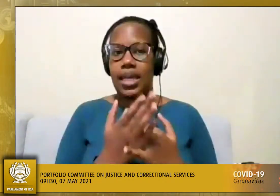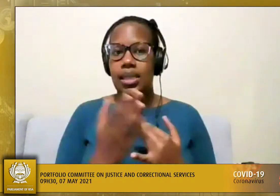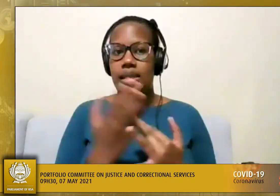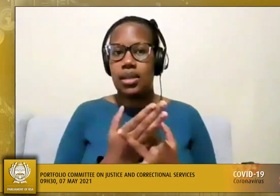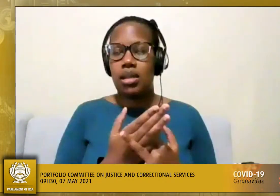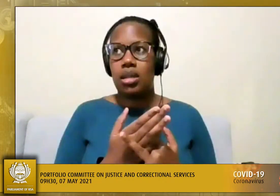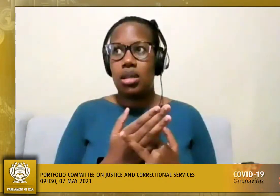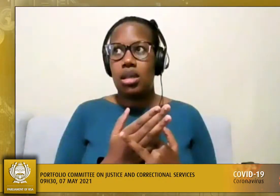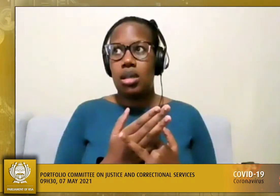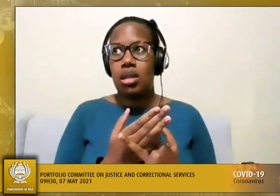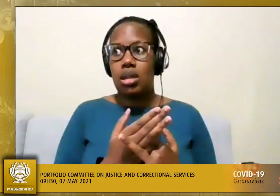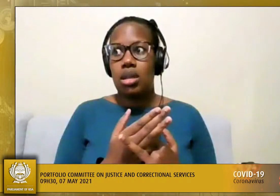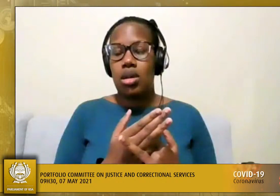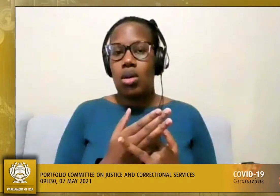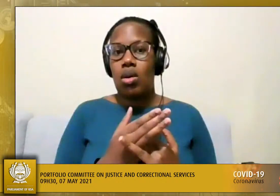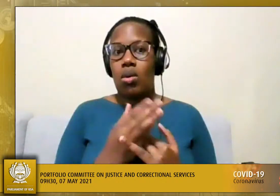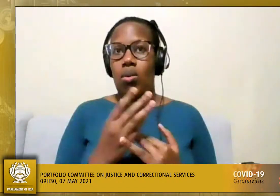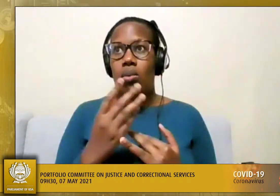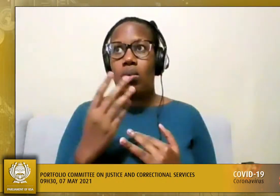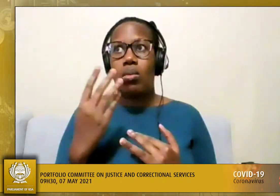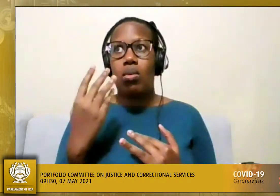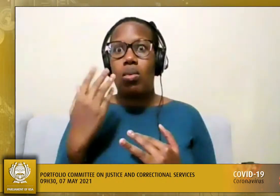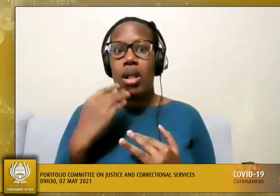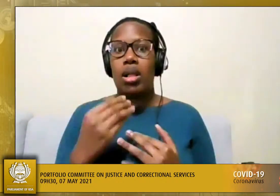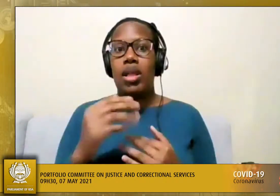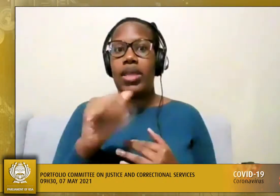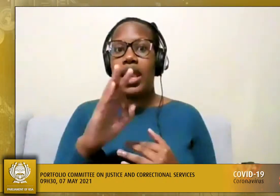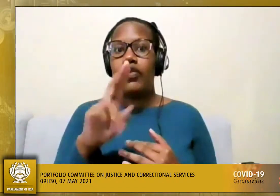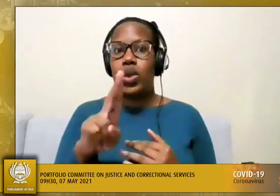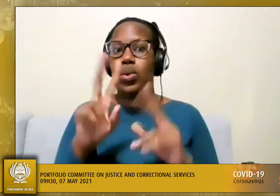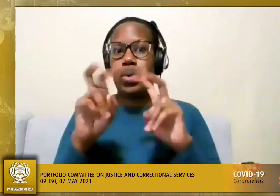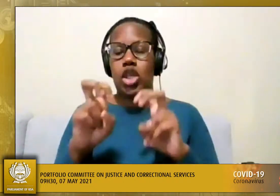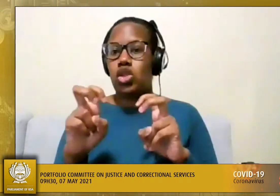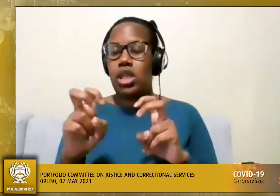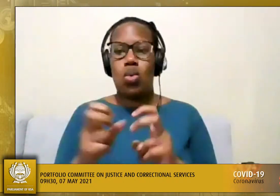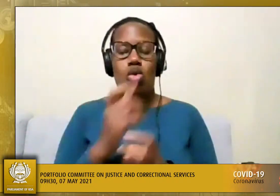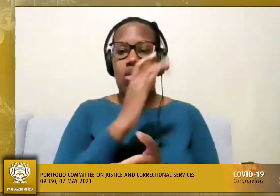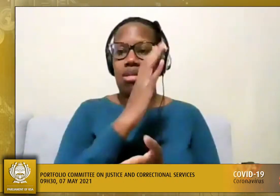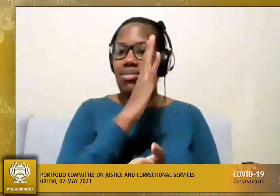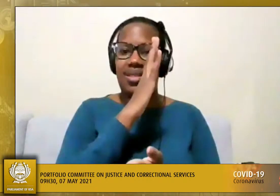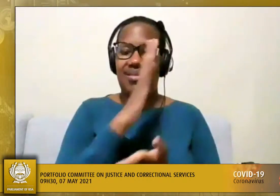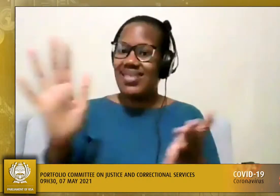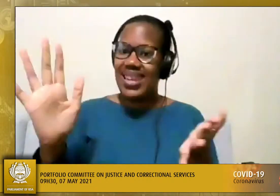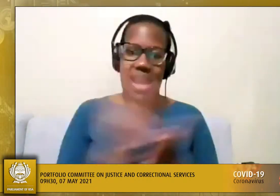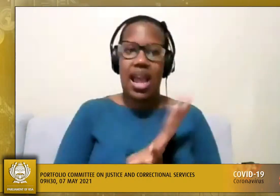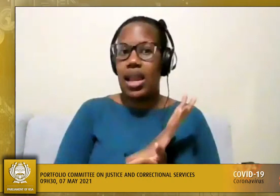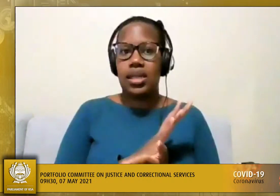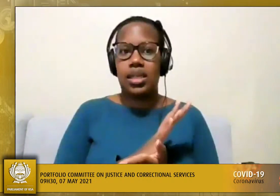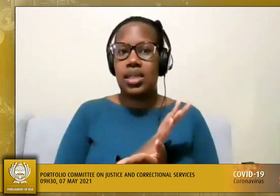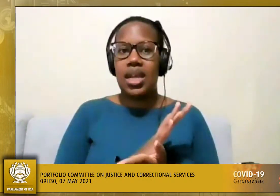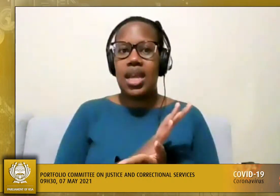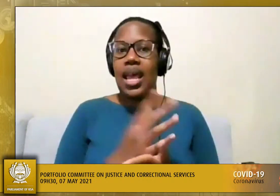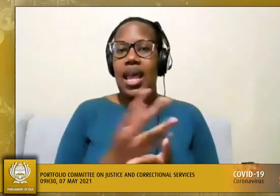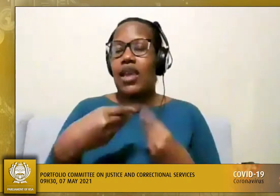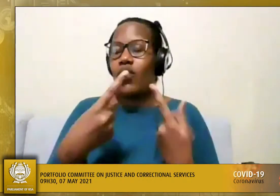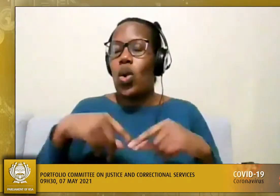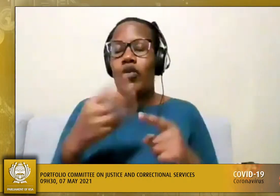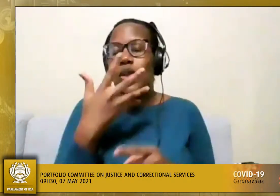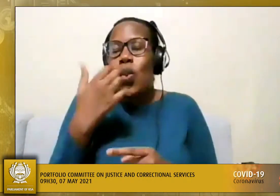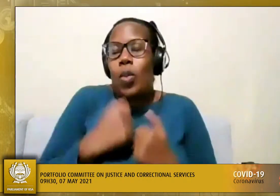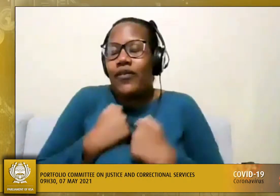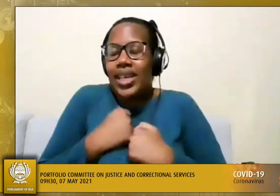well they were annihilated in the uh SS forfeiture issue and that's made gave everybody warm and fuzzy feelings